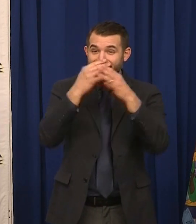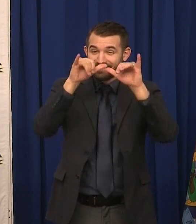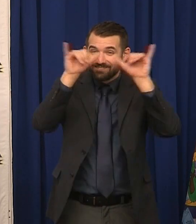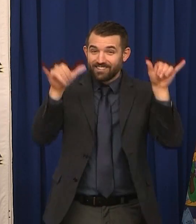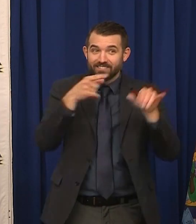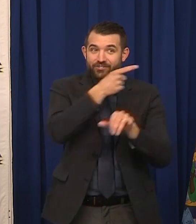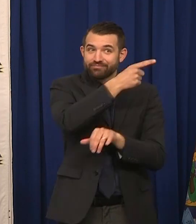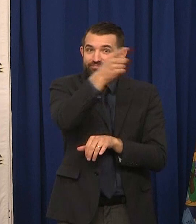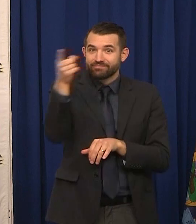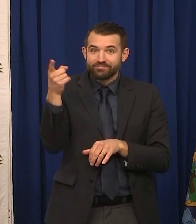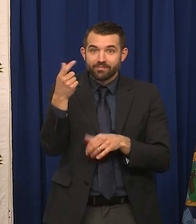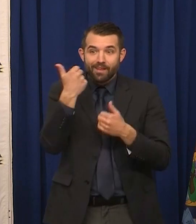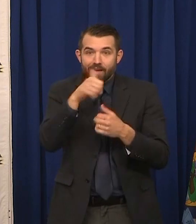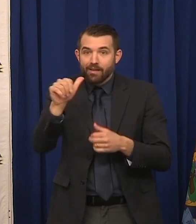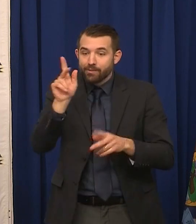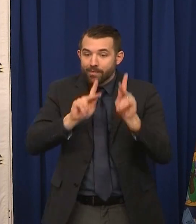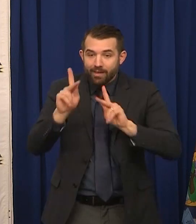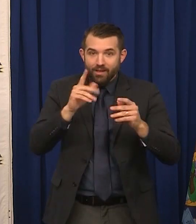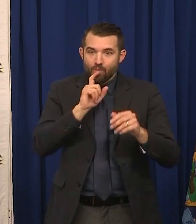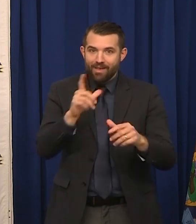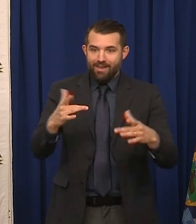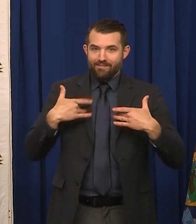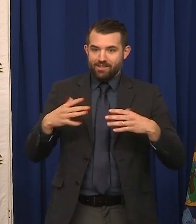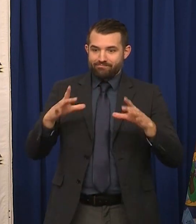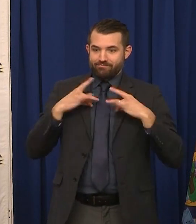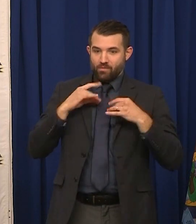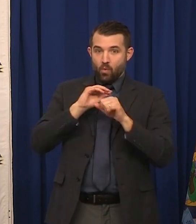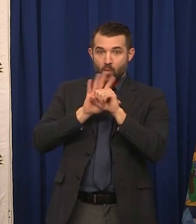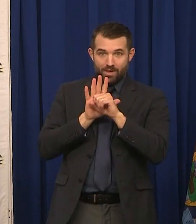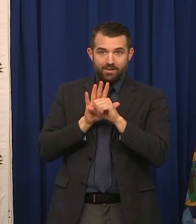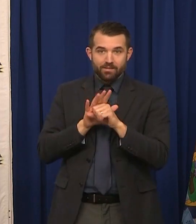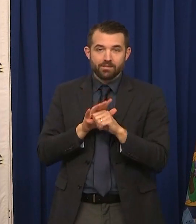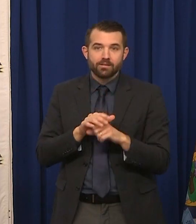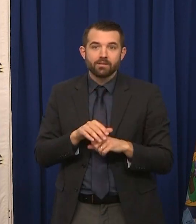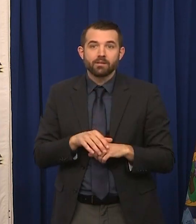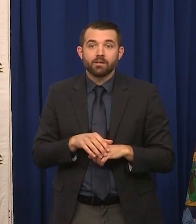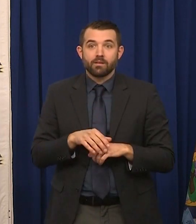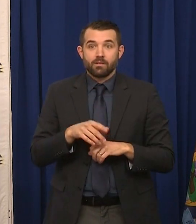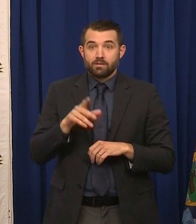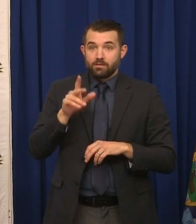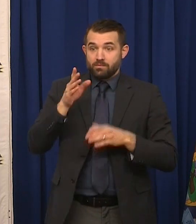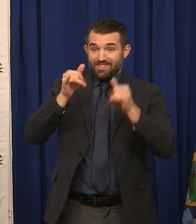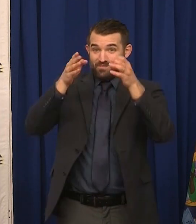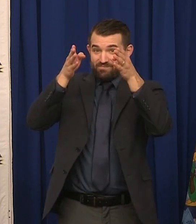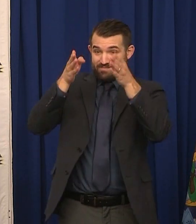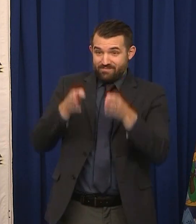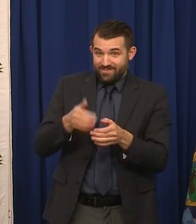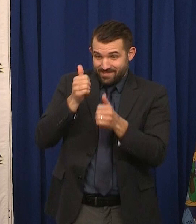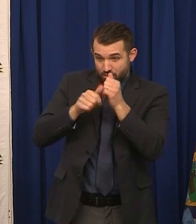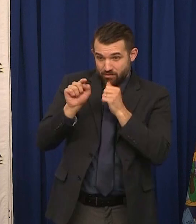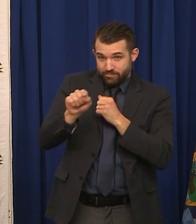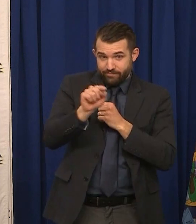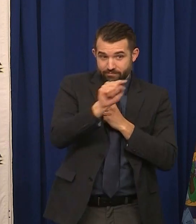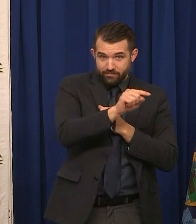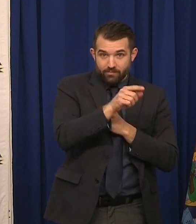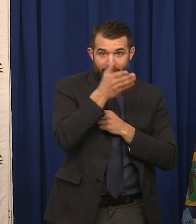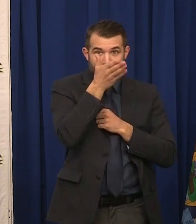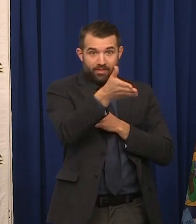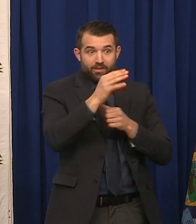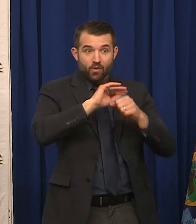a few numbers on that. All told, within individual clients at the Department of Corrections,